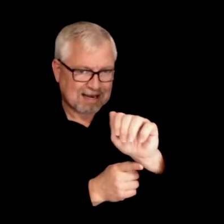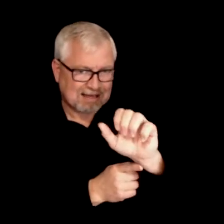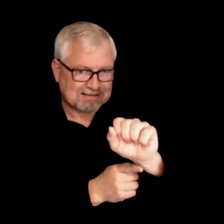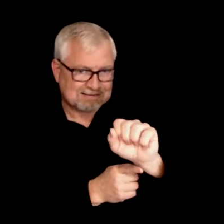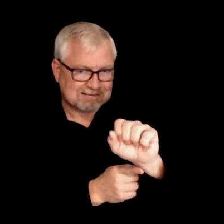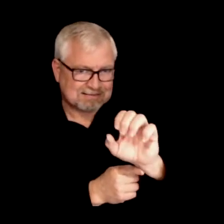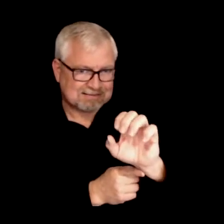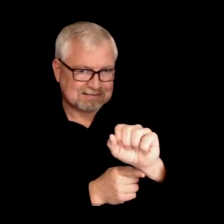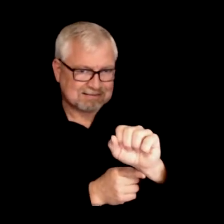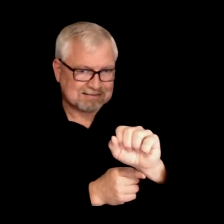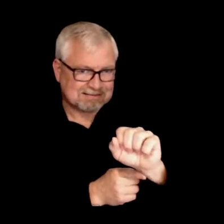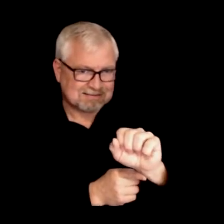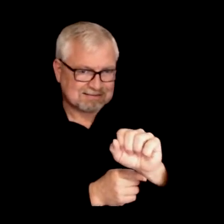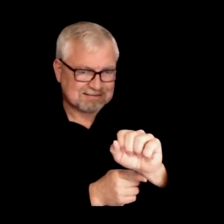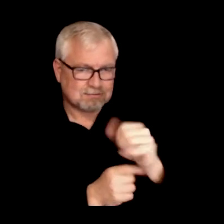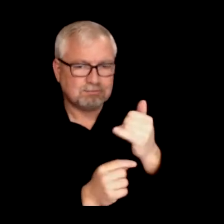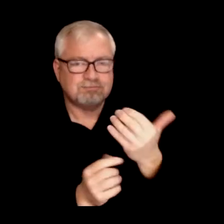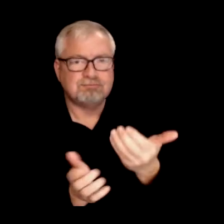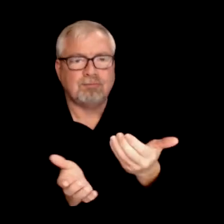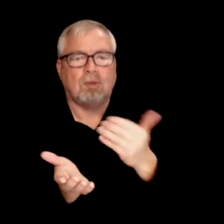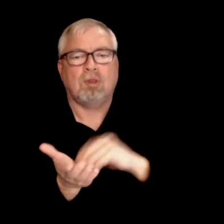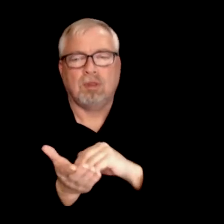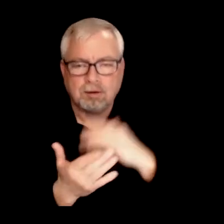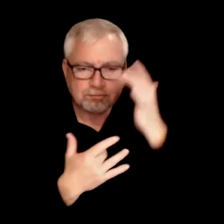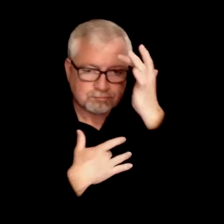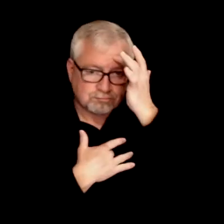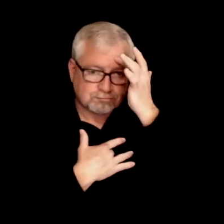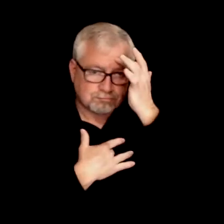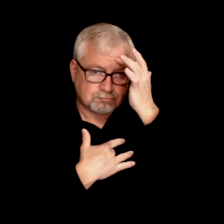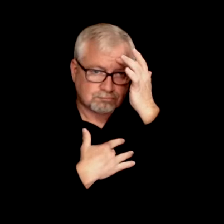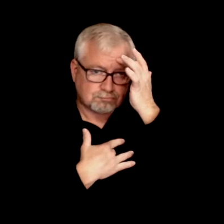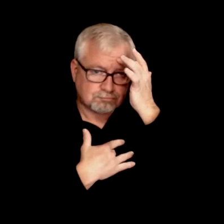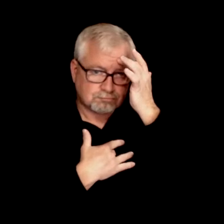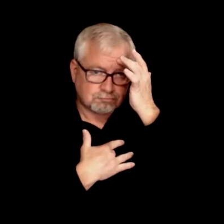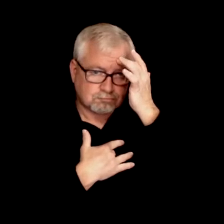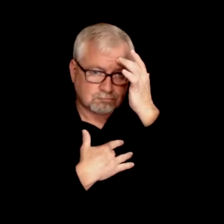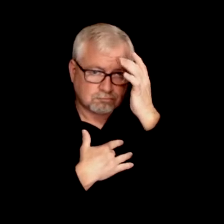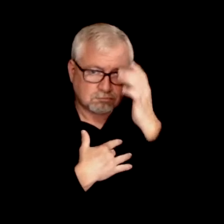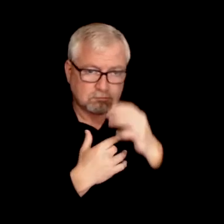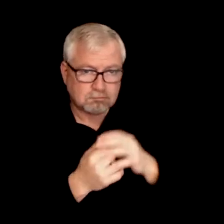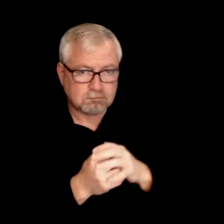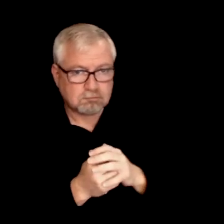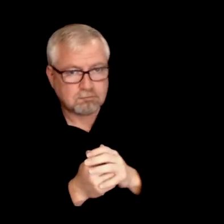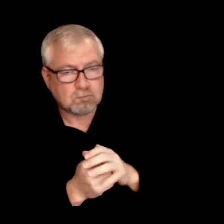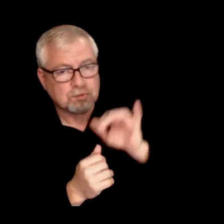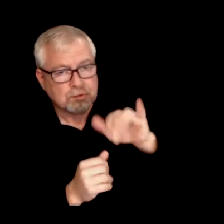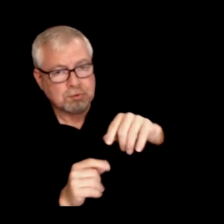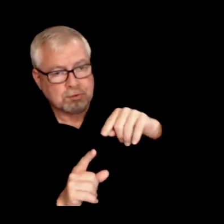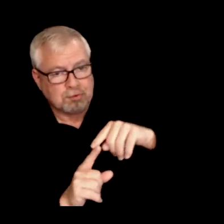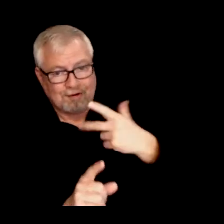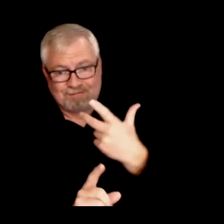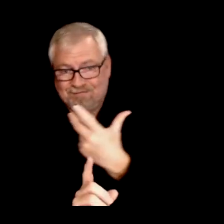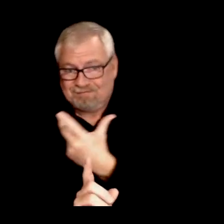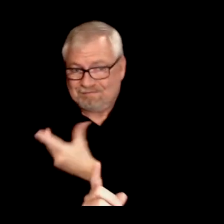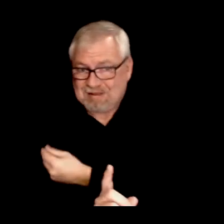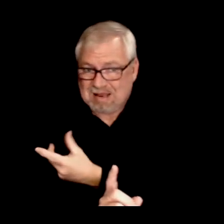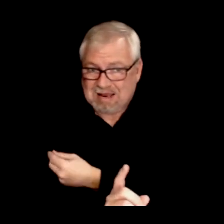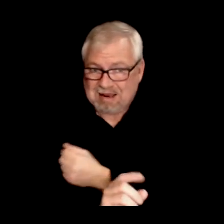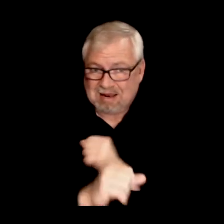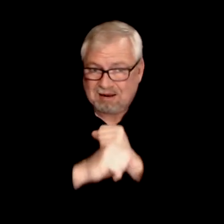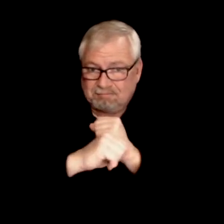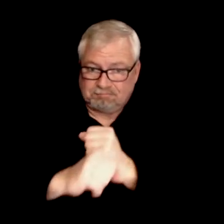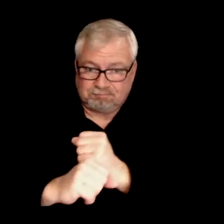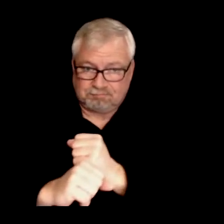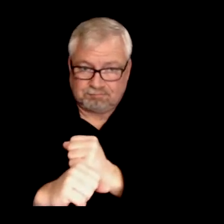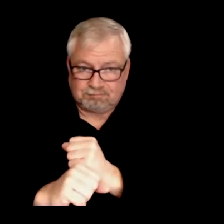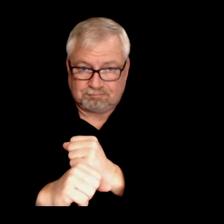Minnesota? And does the vaccination protect against all strains or variants of COVID that we are seeing in the United States?